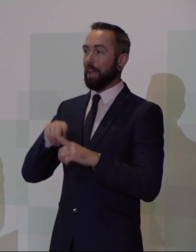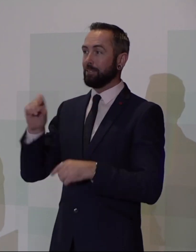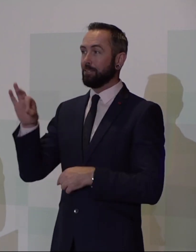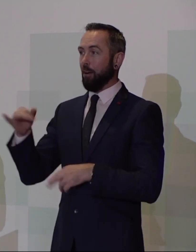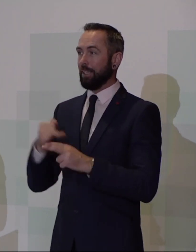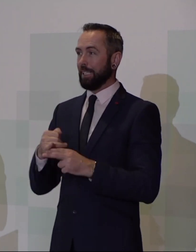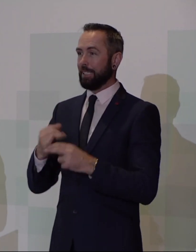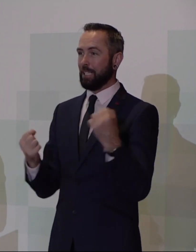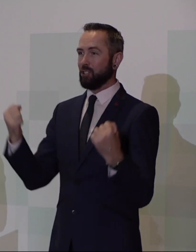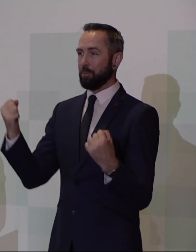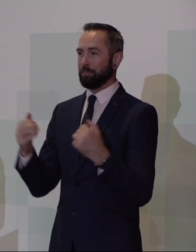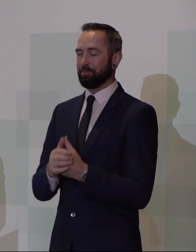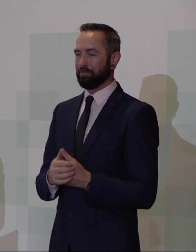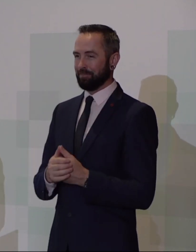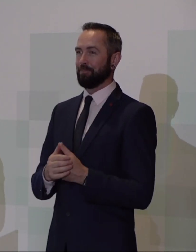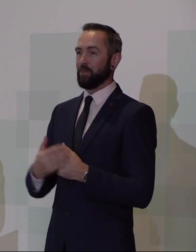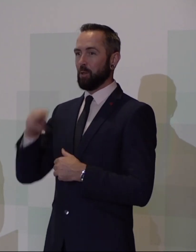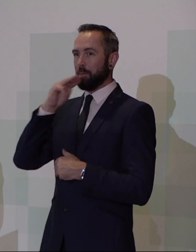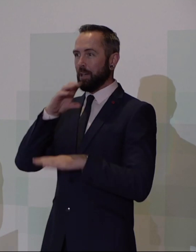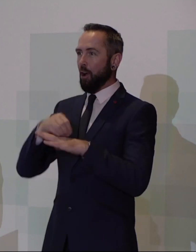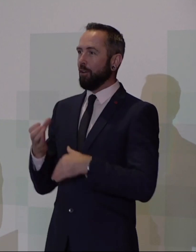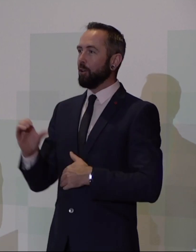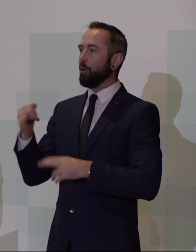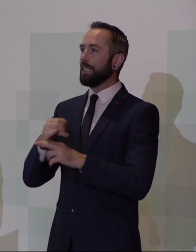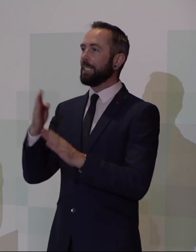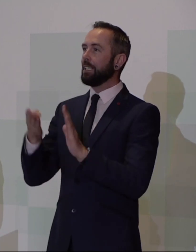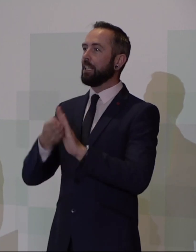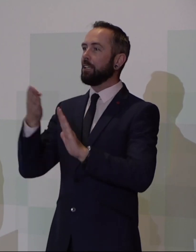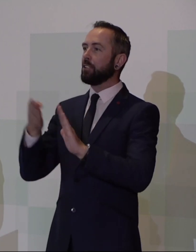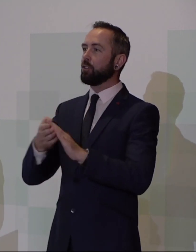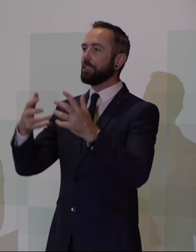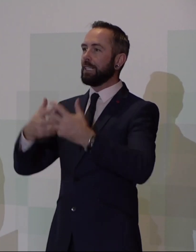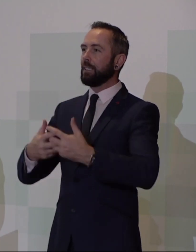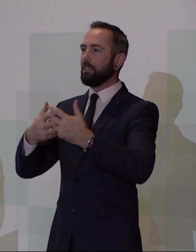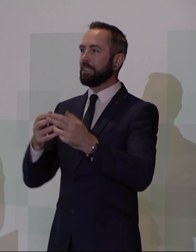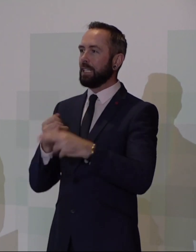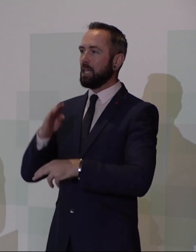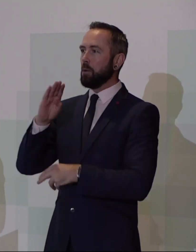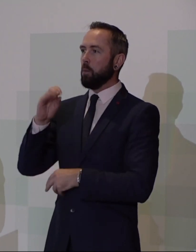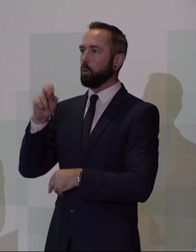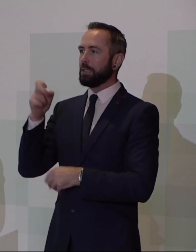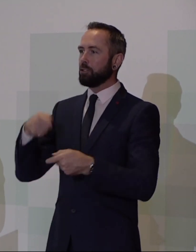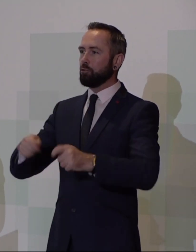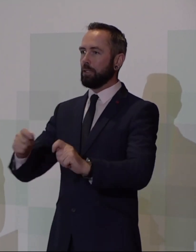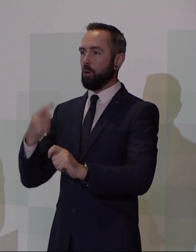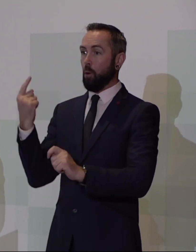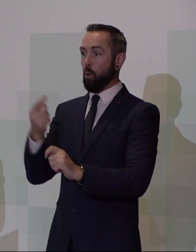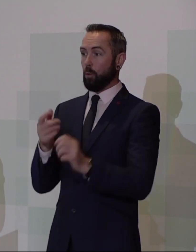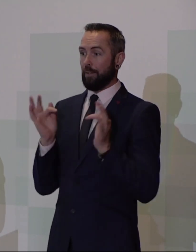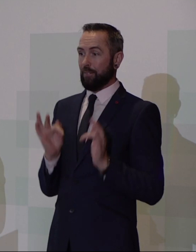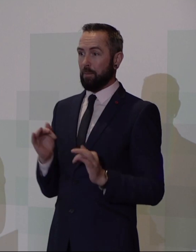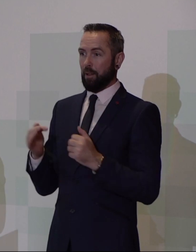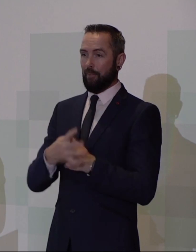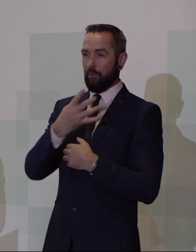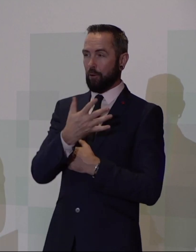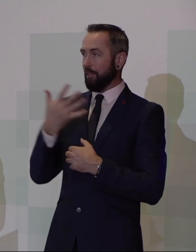landed me in a course in construction technology in Bolton Street, where I was the only female of 45